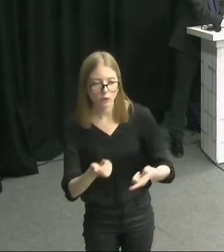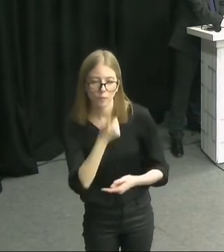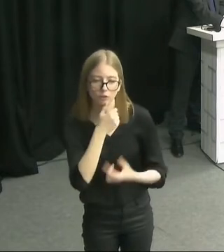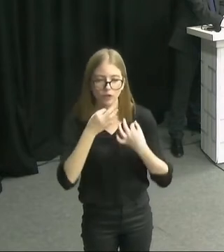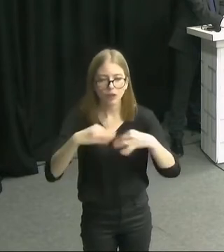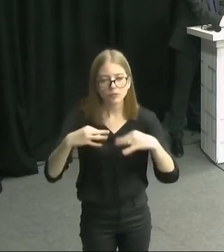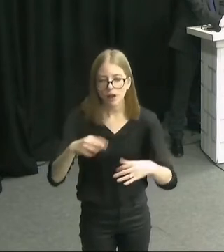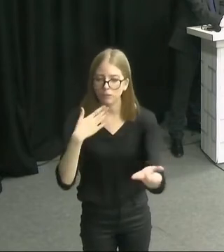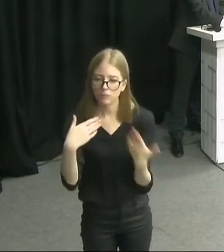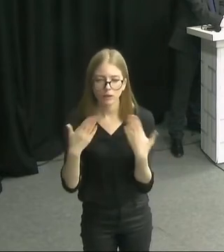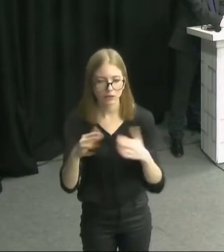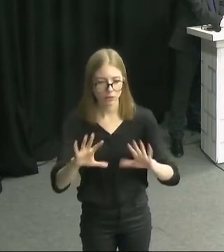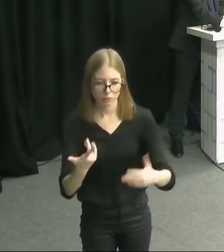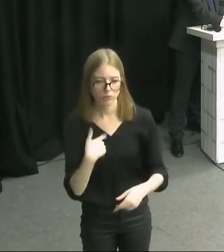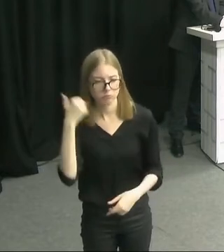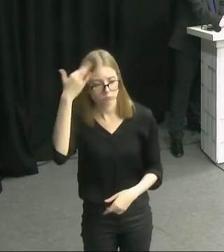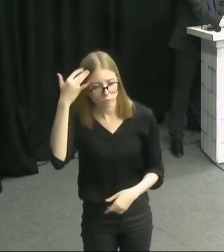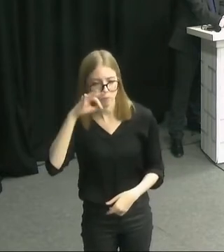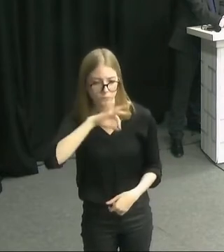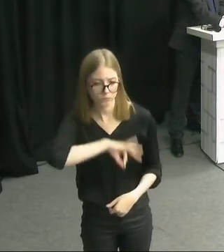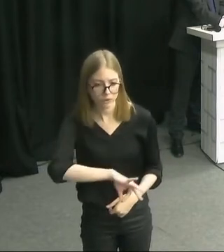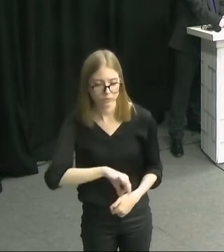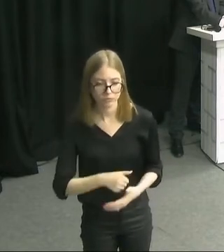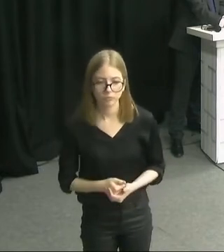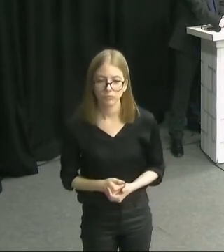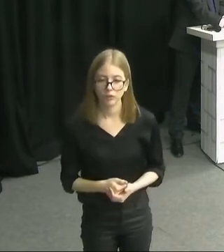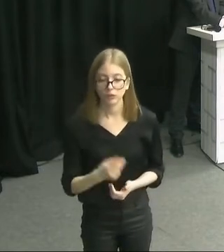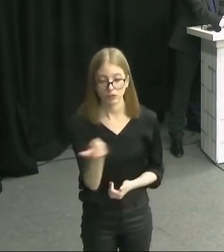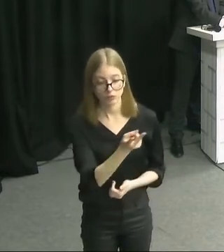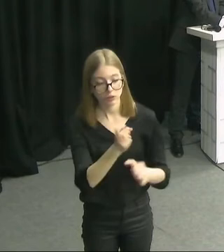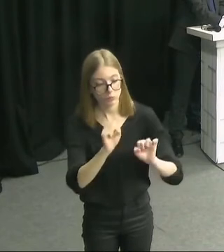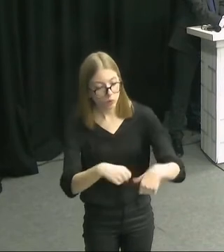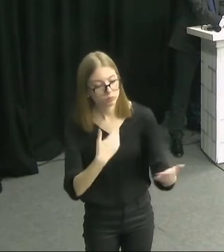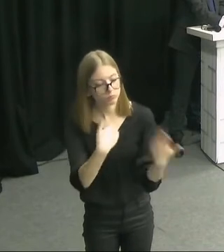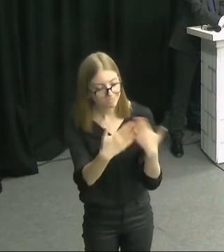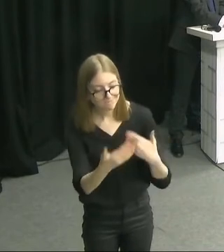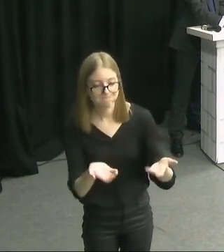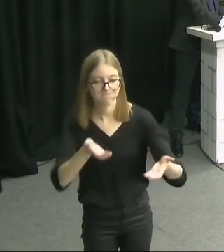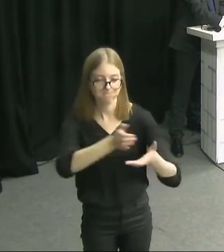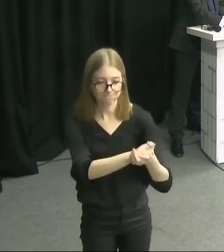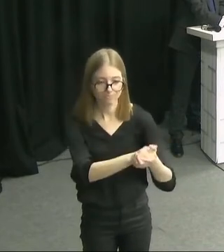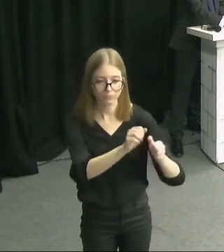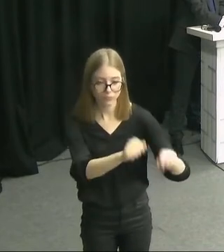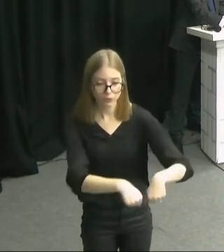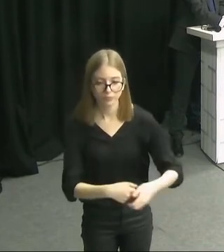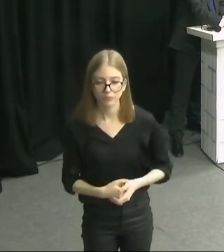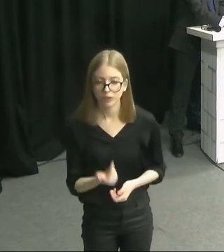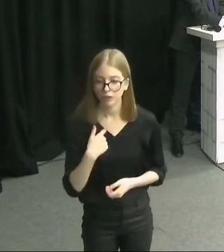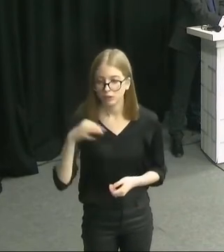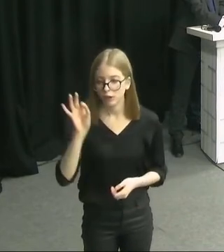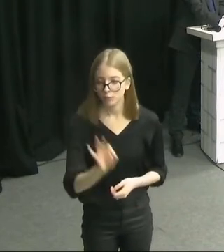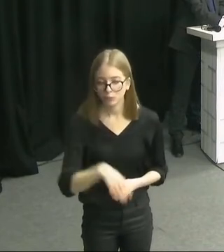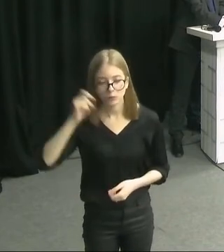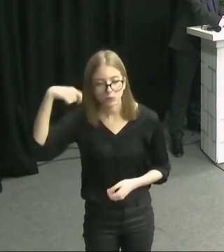So it's important that both are open, both are able to change. I invite you